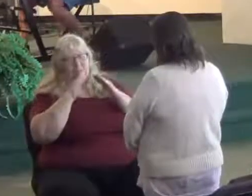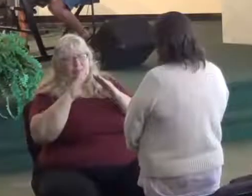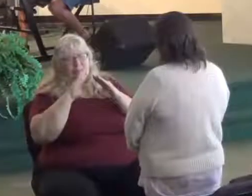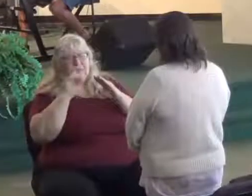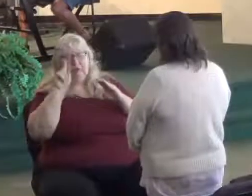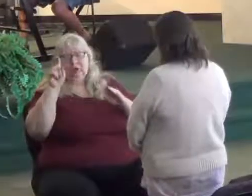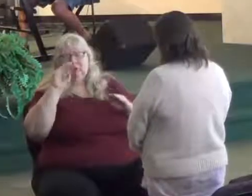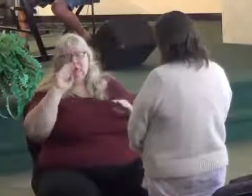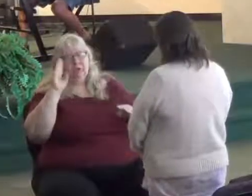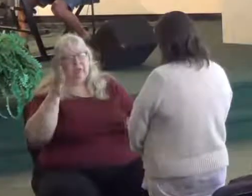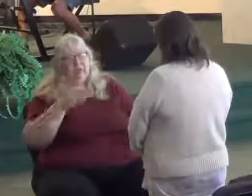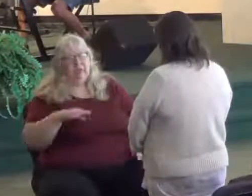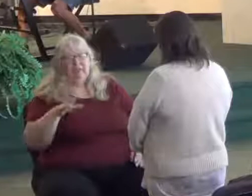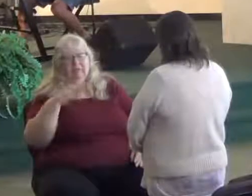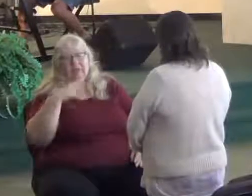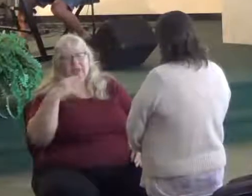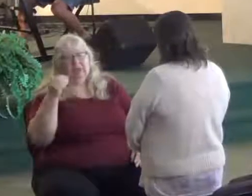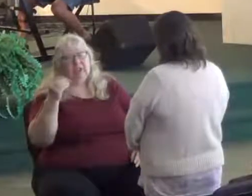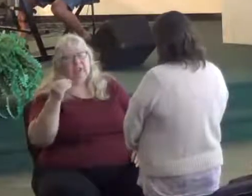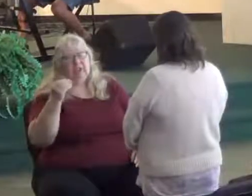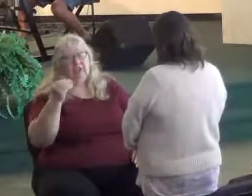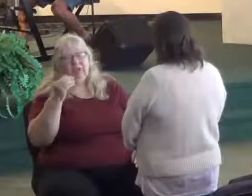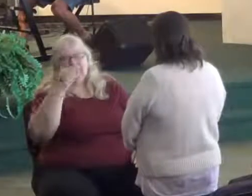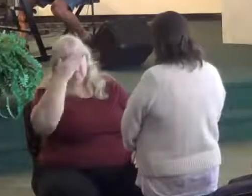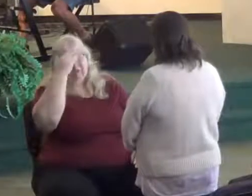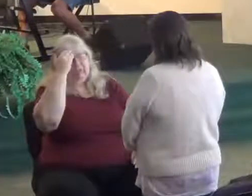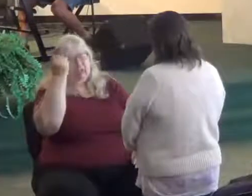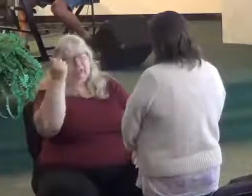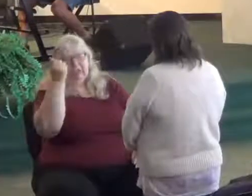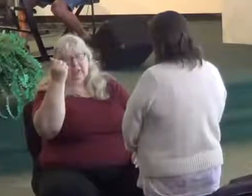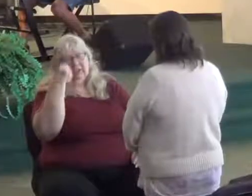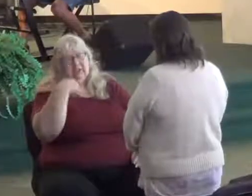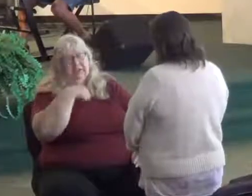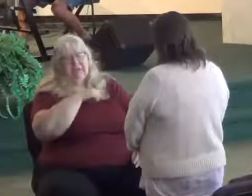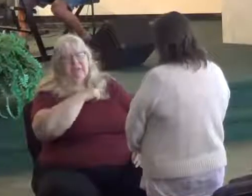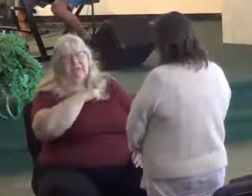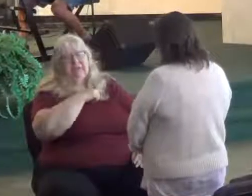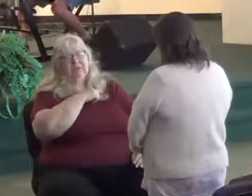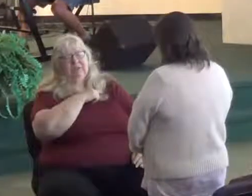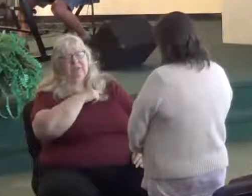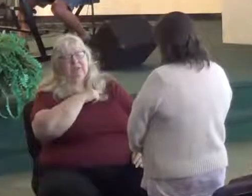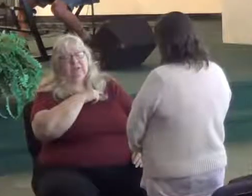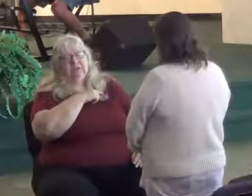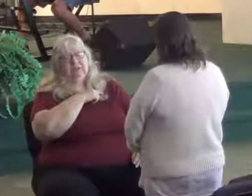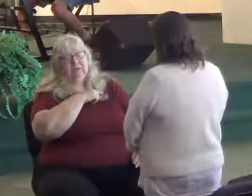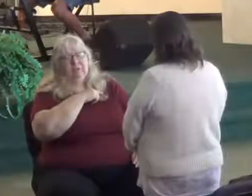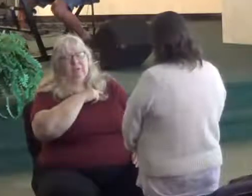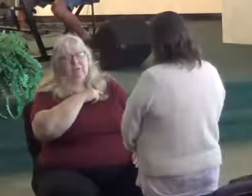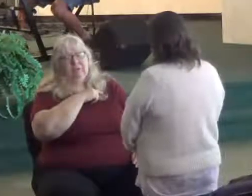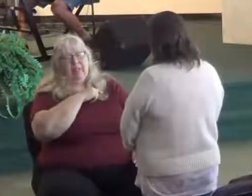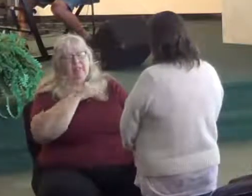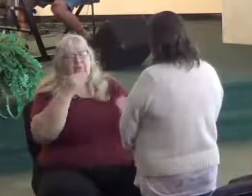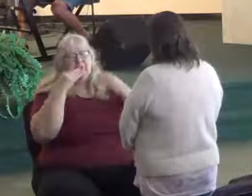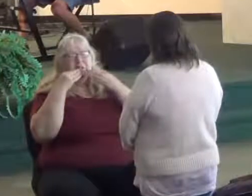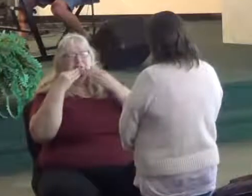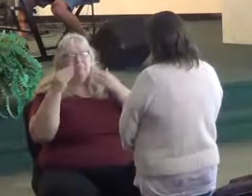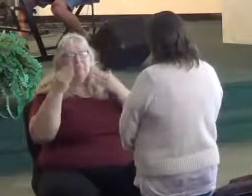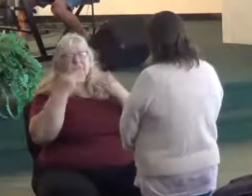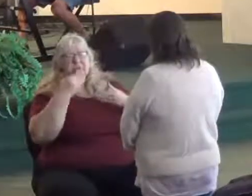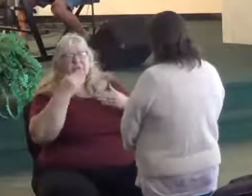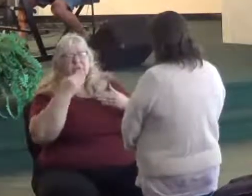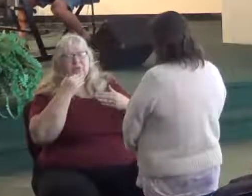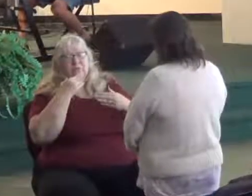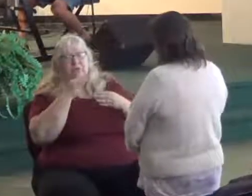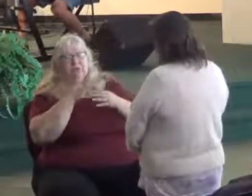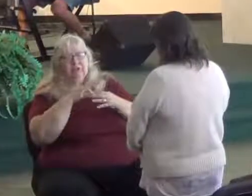You never leave nor forsake us, Jesus. We just love you. We thank you for the sweet spirit that settled over